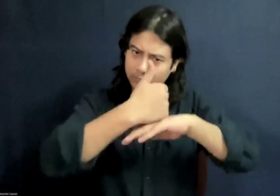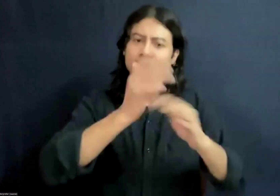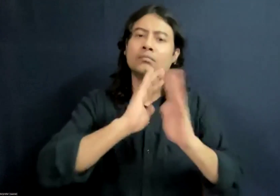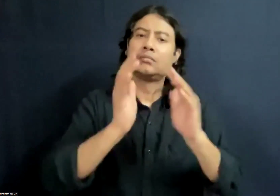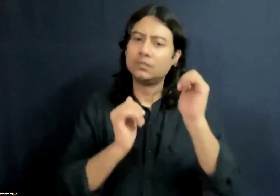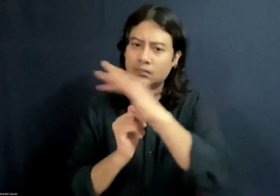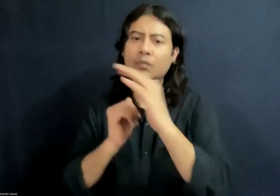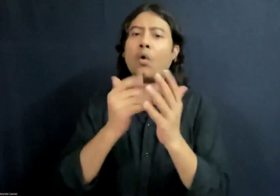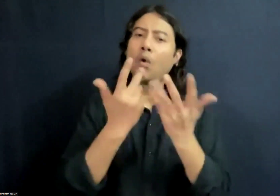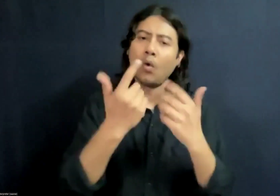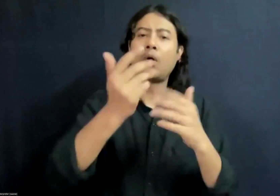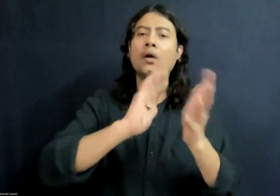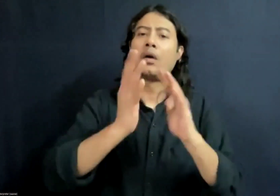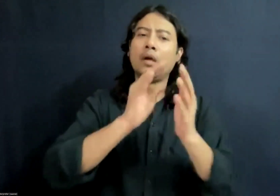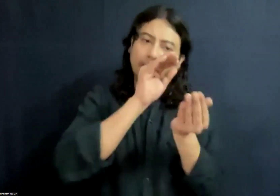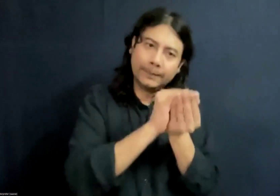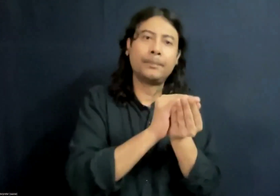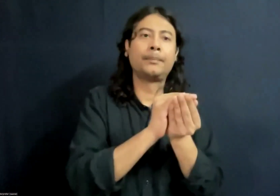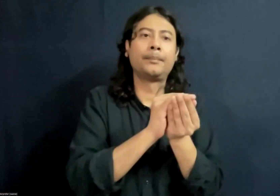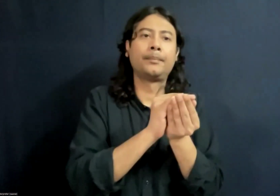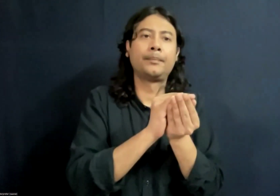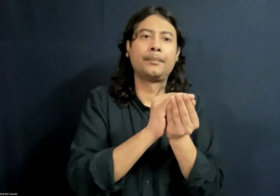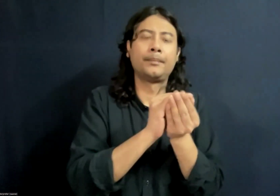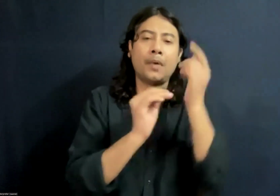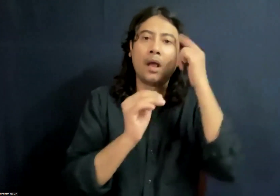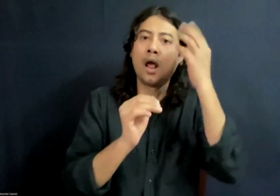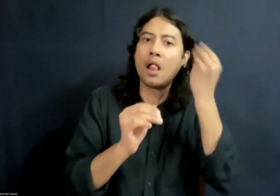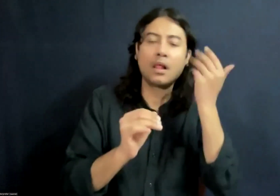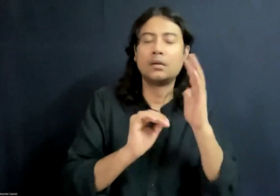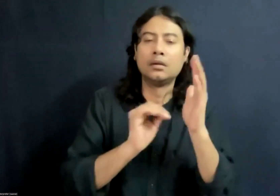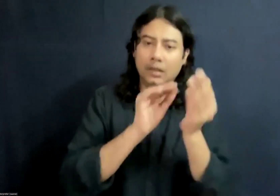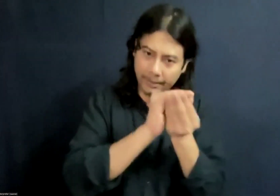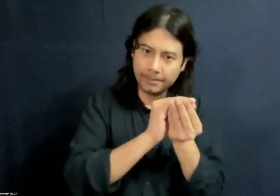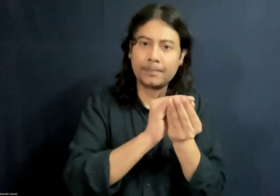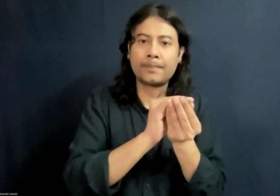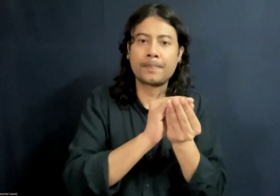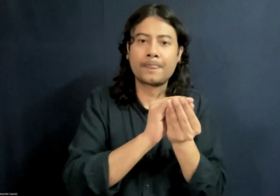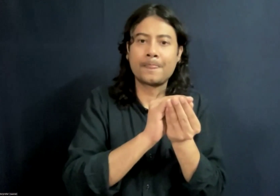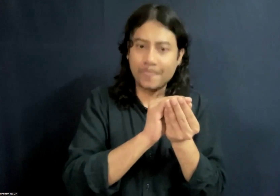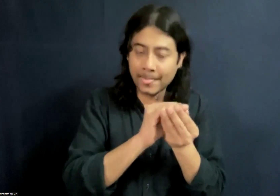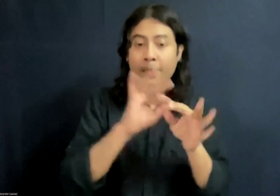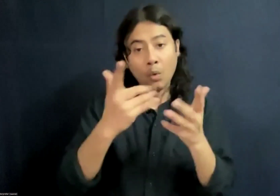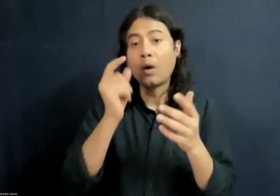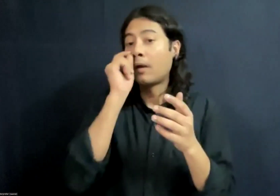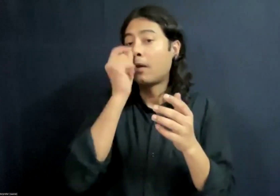can keep that question recorded and we will play that recording in that next class.